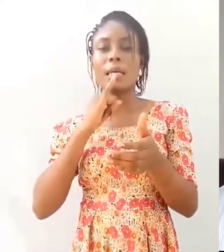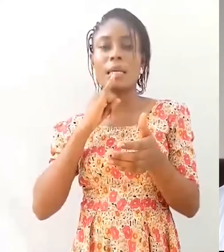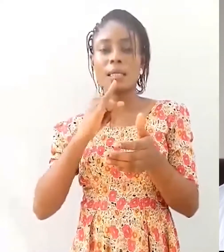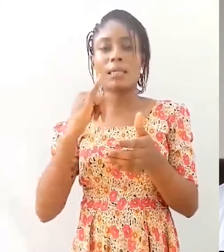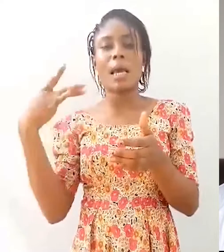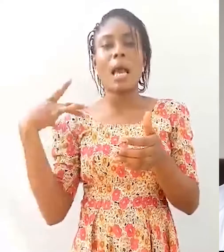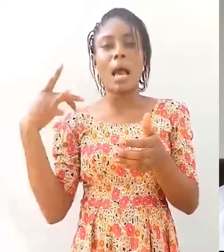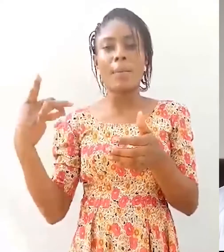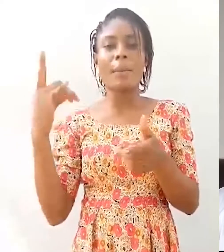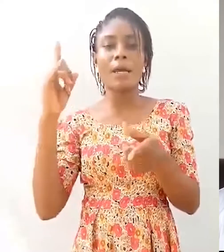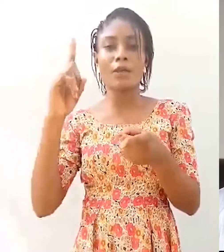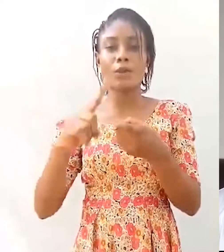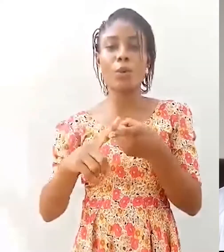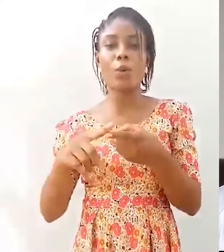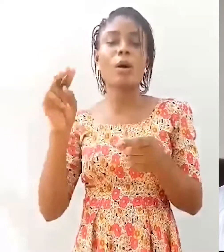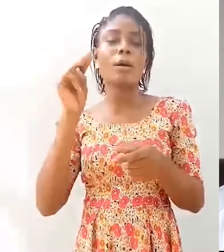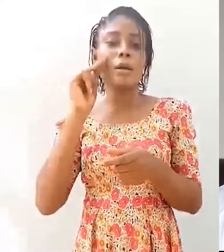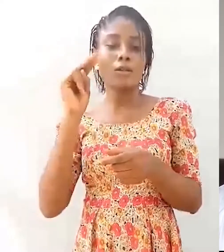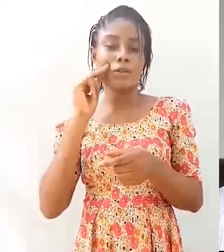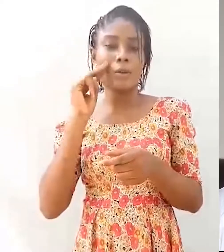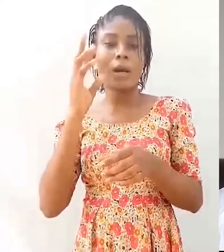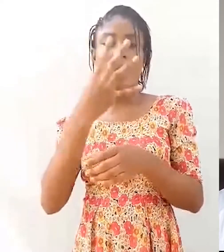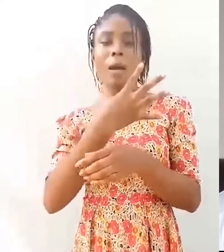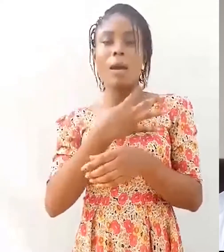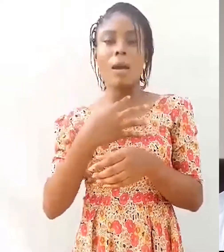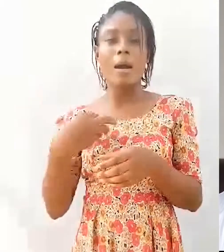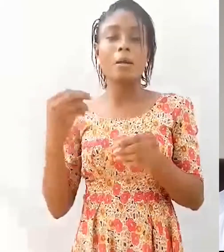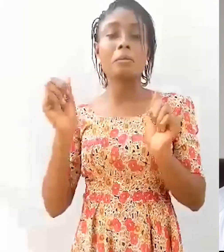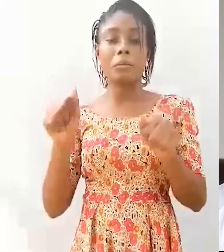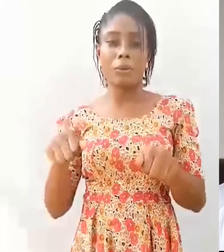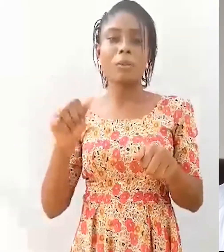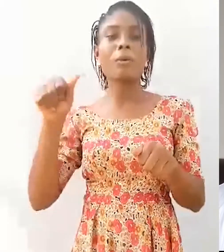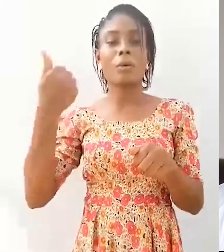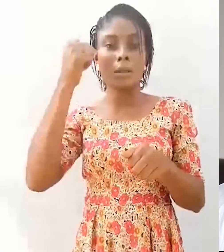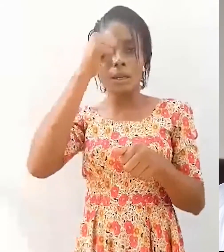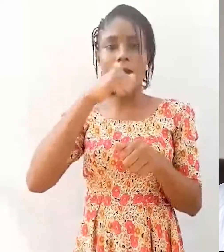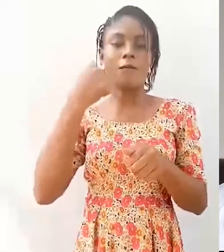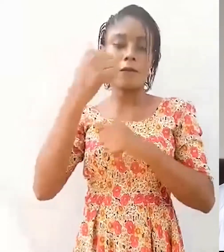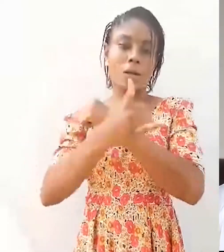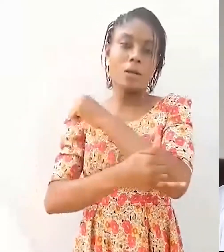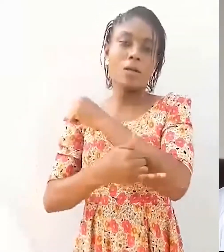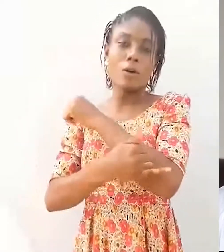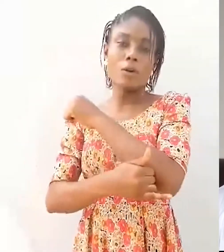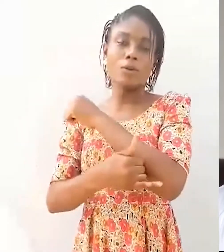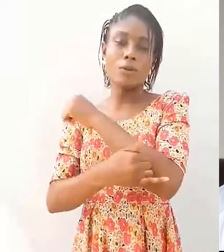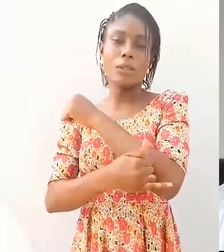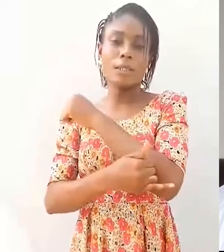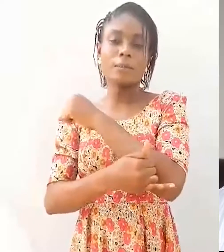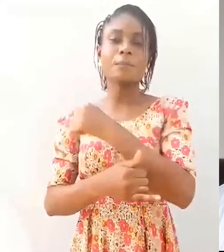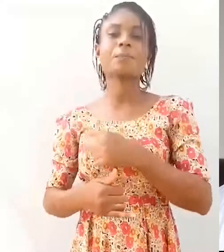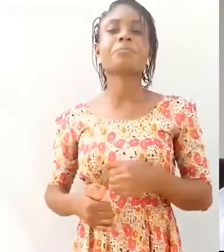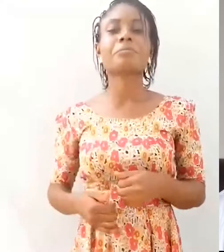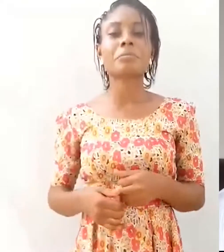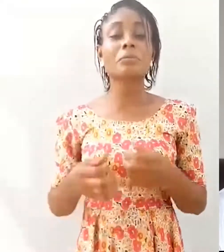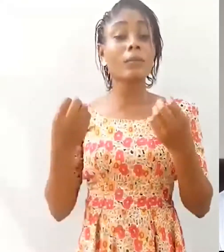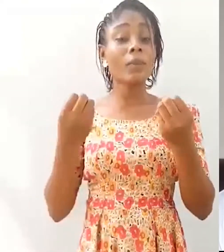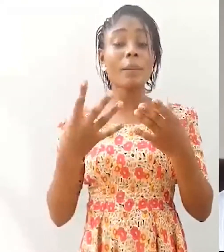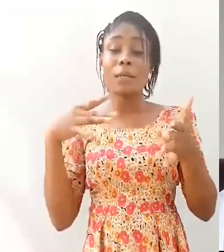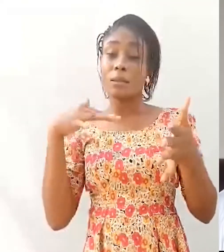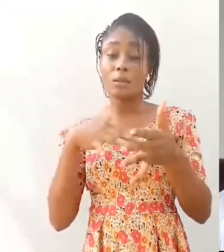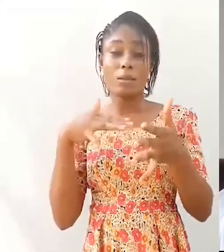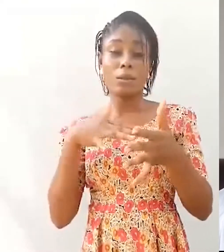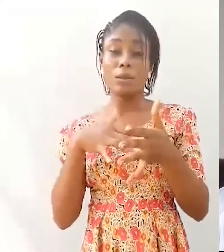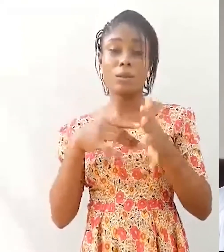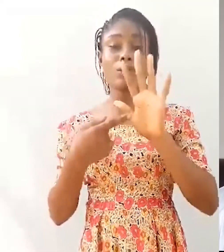to Nigeria and possibly other African countries. Many studies